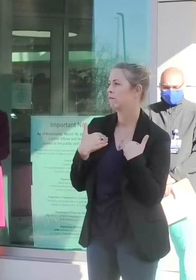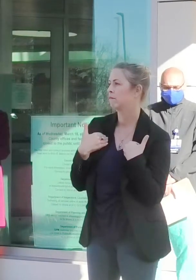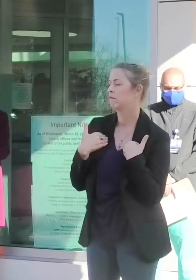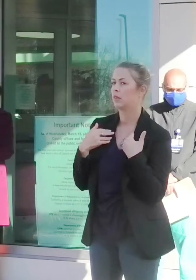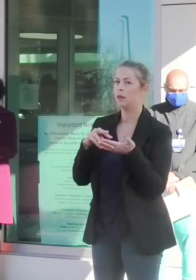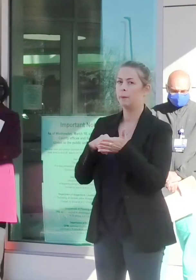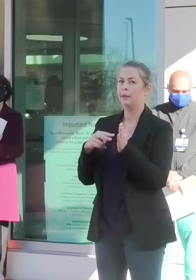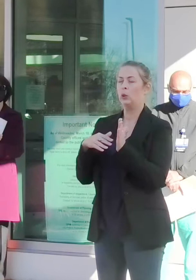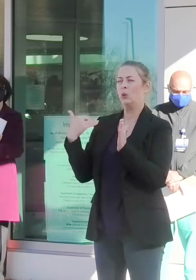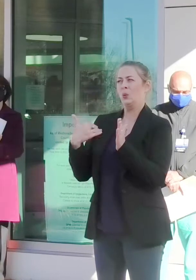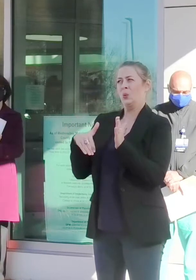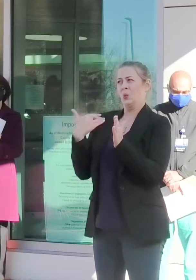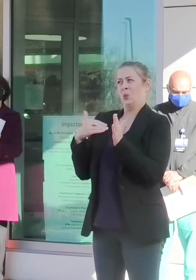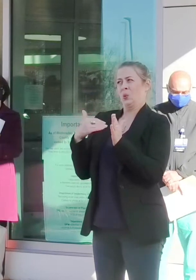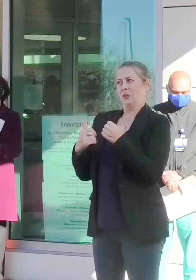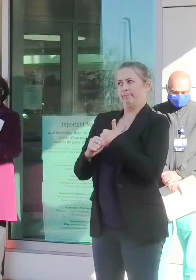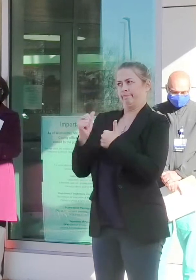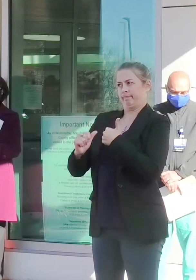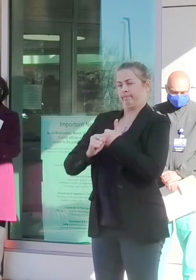tipping point.